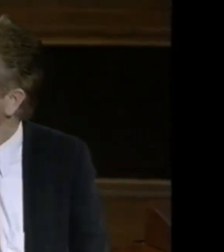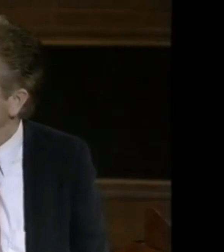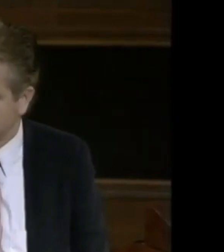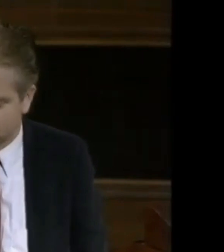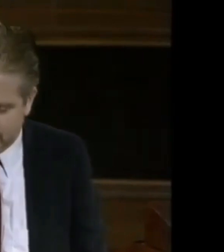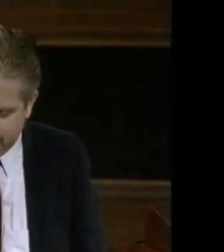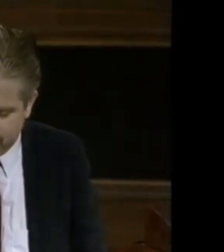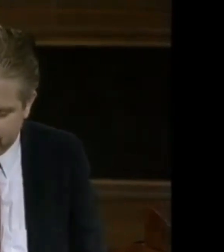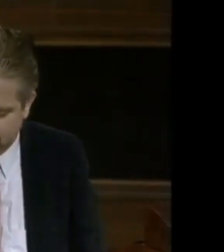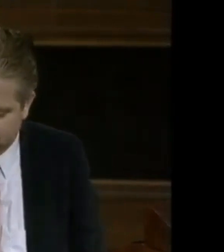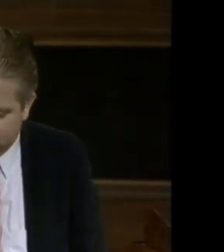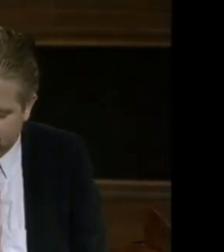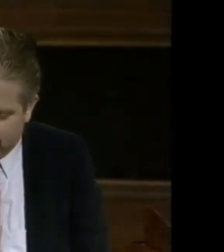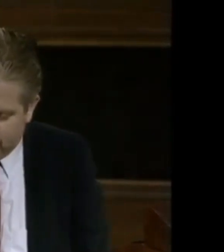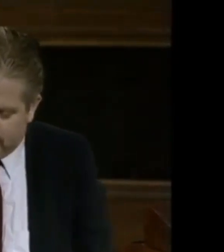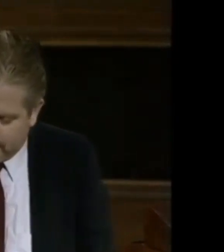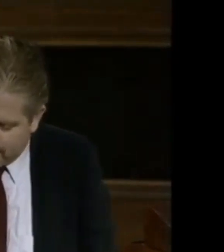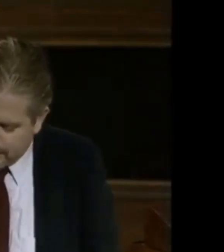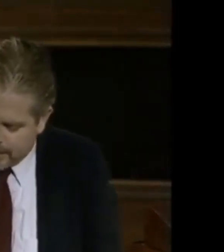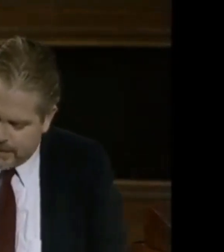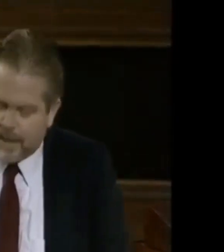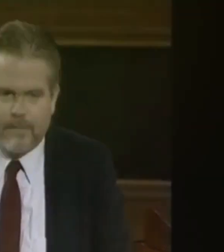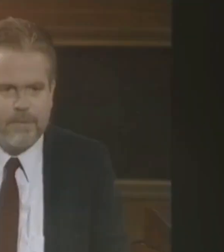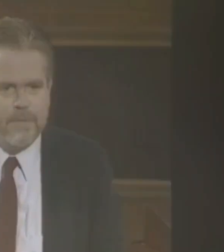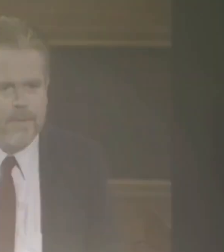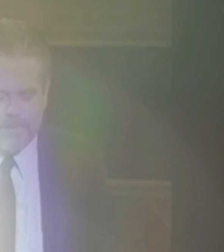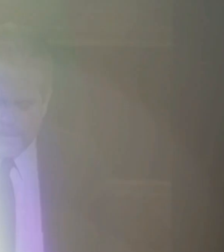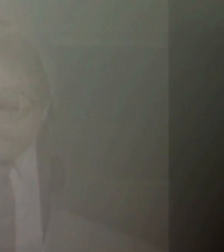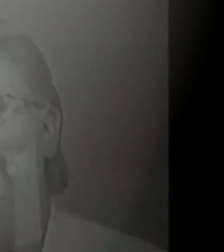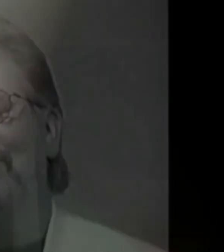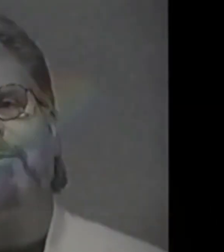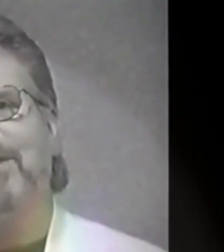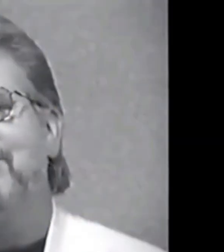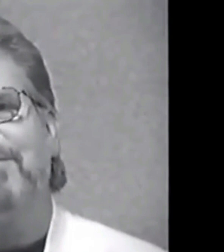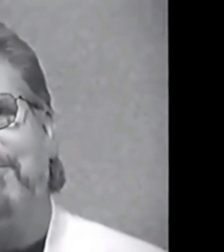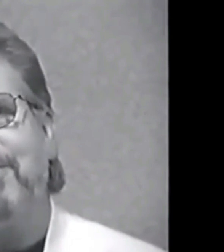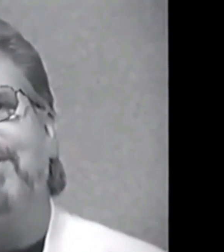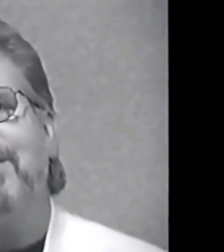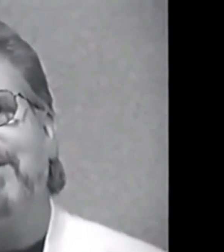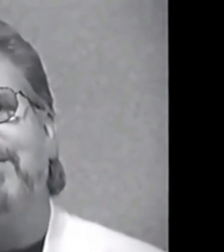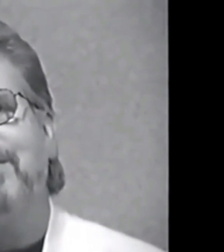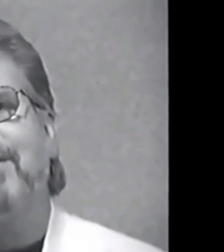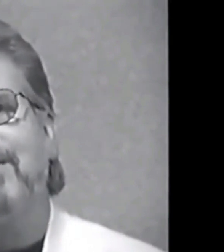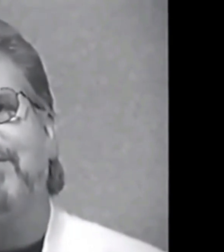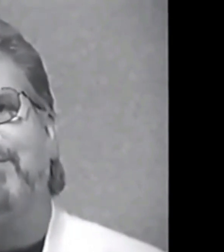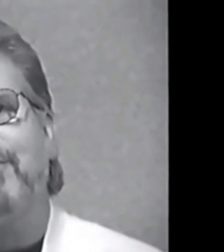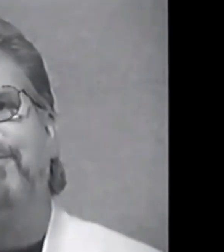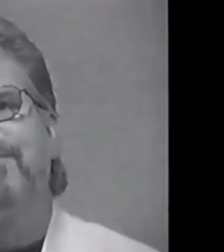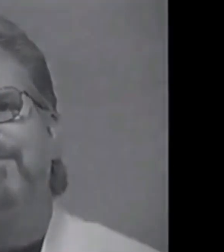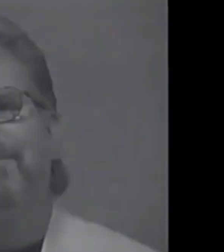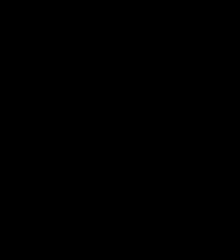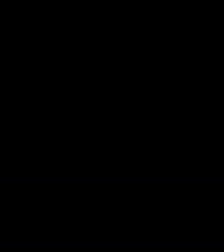also of what happens to them. And what happens to them matters to them. And in some ways it really is that